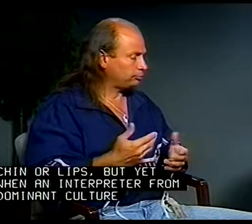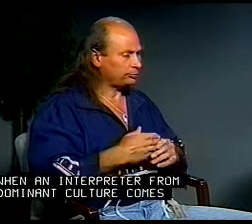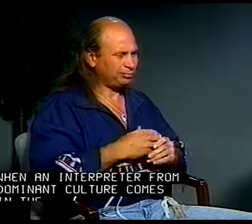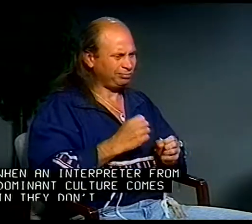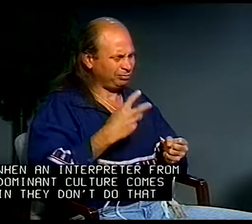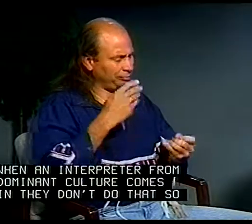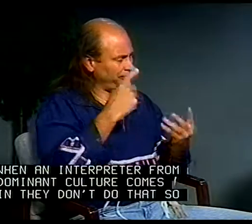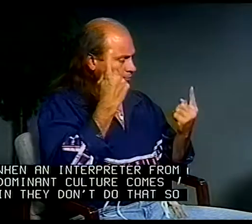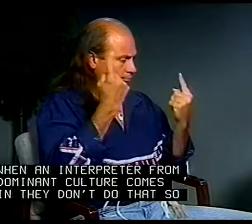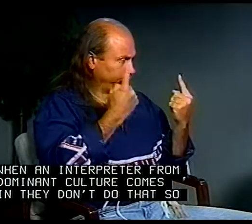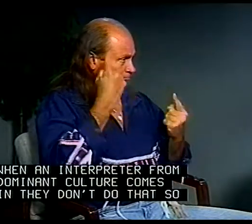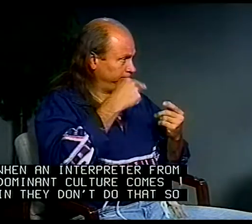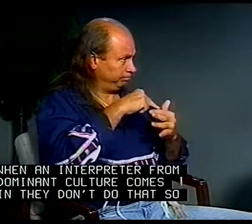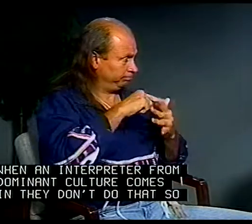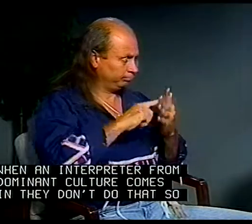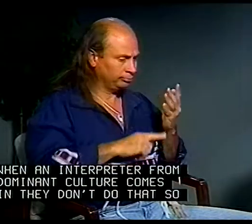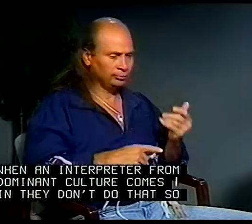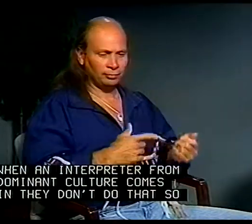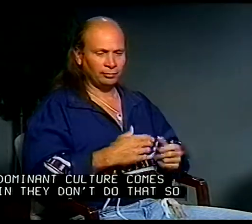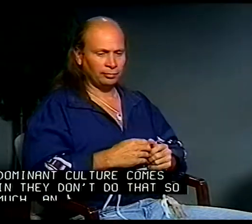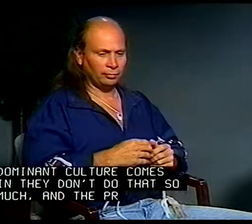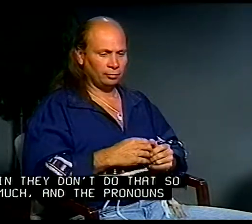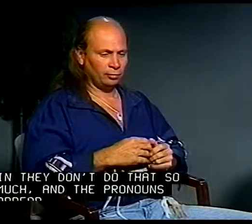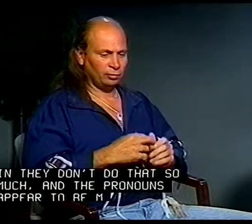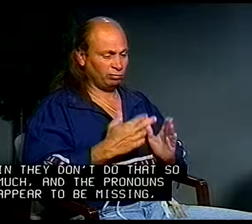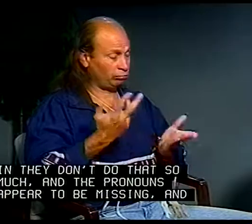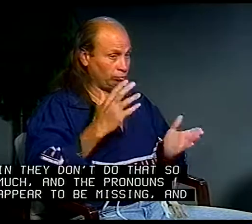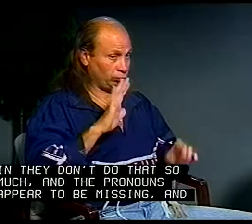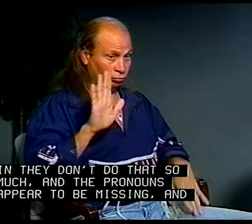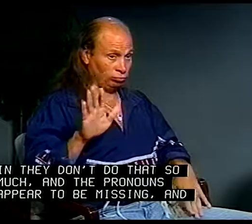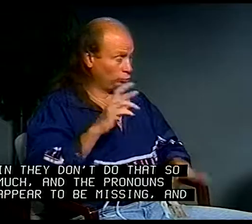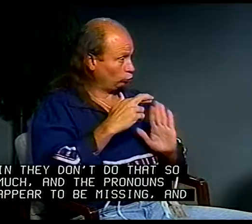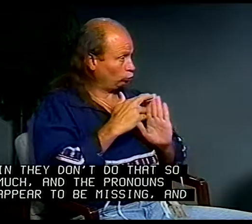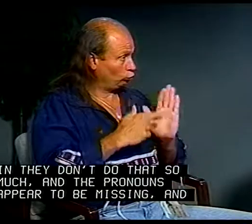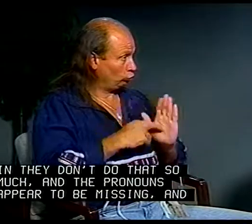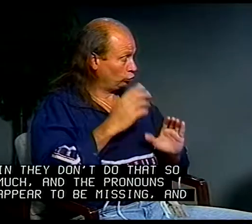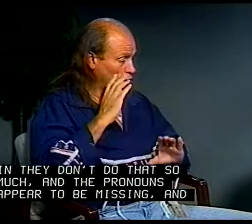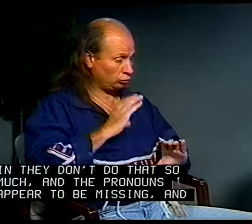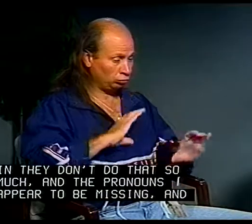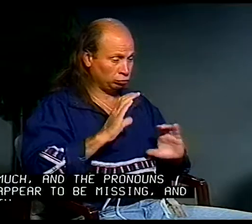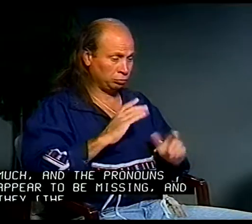from dominant culture comes in, they don't do that so much, and the pronouns appear to be